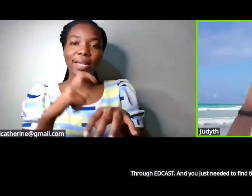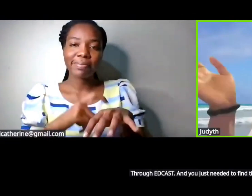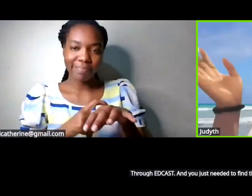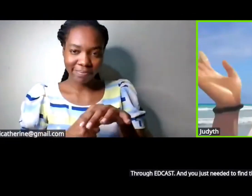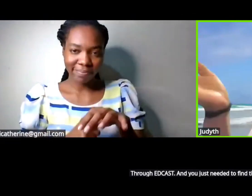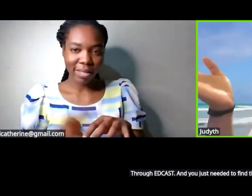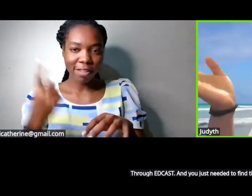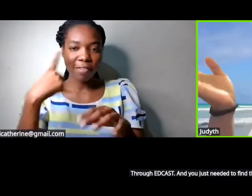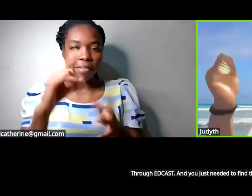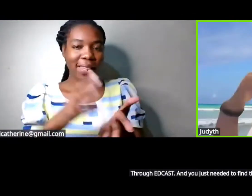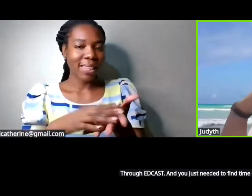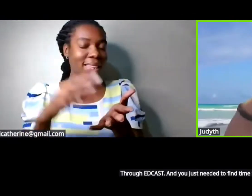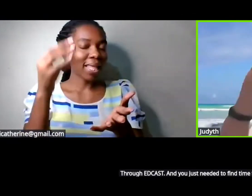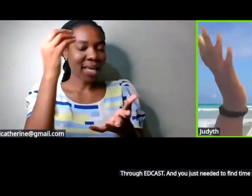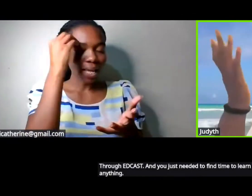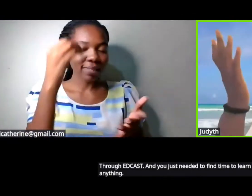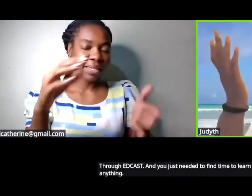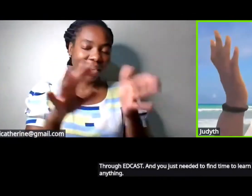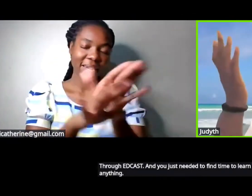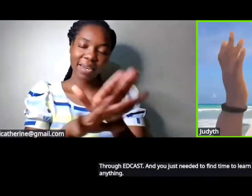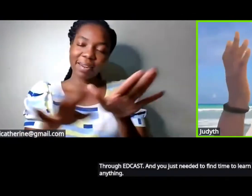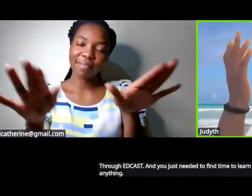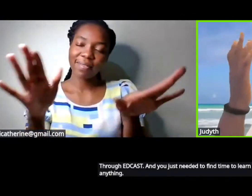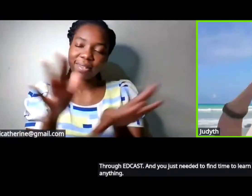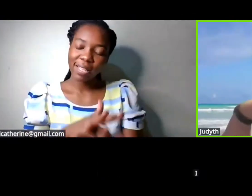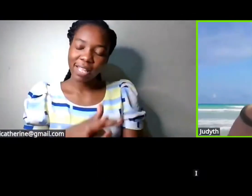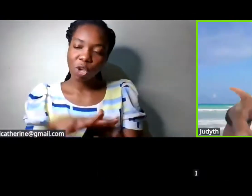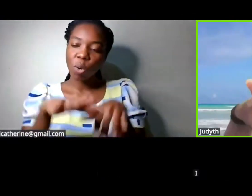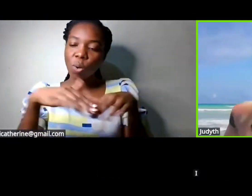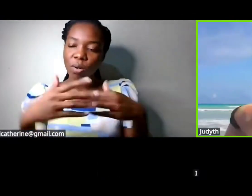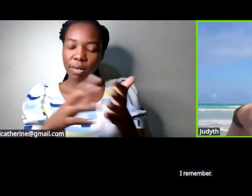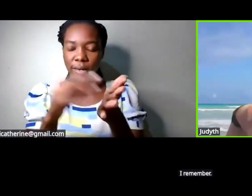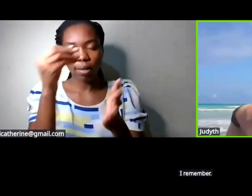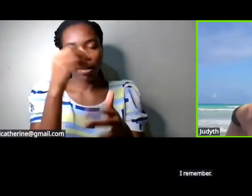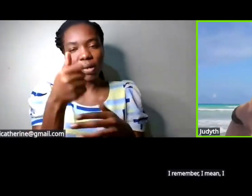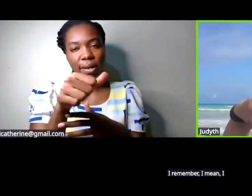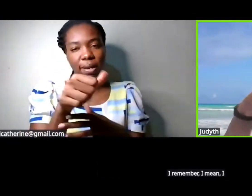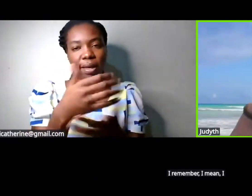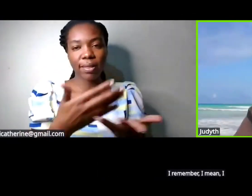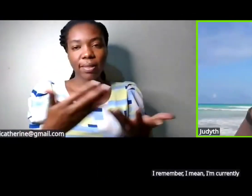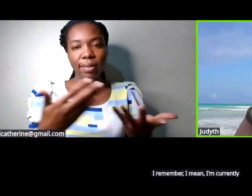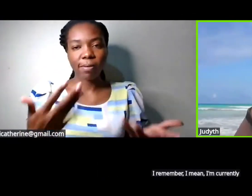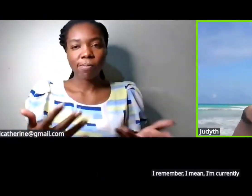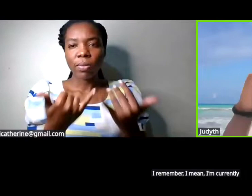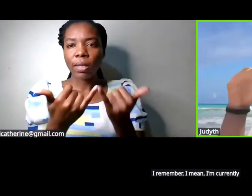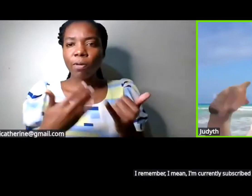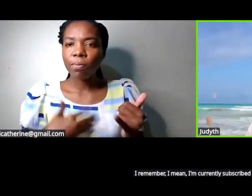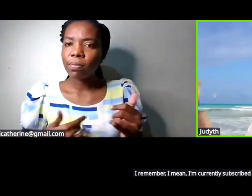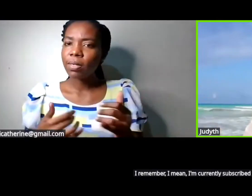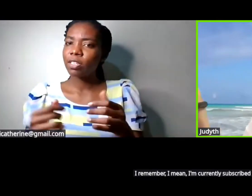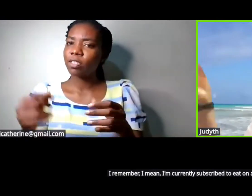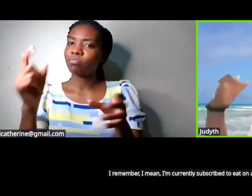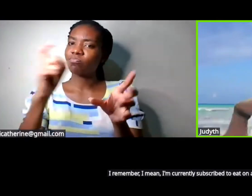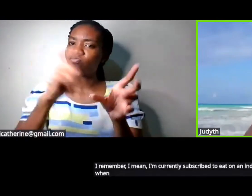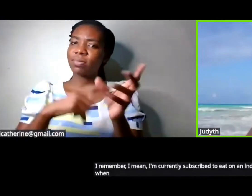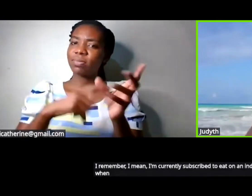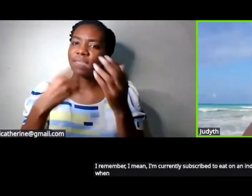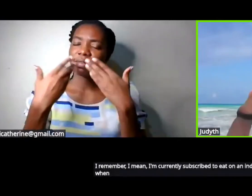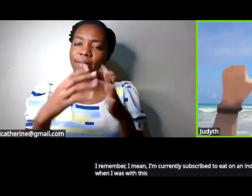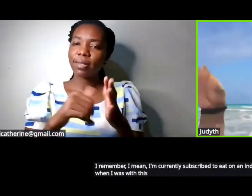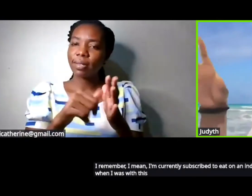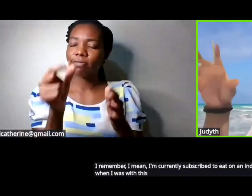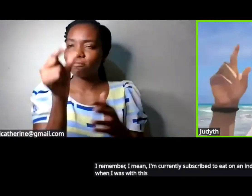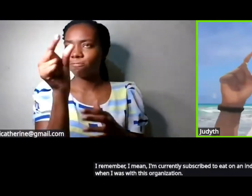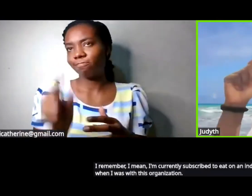learn everything and anything. I remember, I'm currently subscribed to it on an individual basis, but when I was with this organization, I